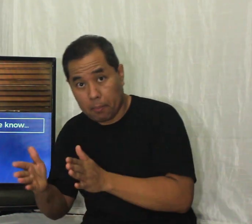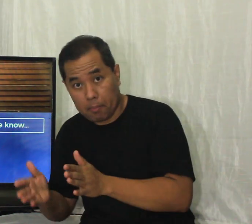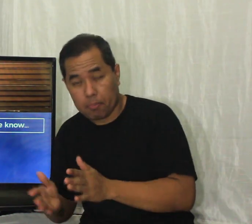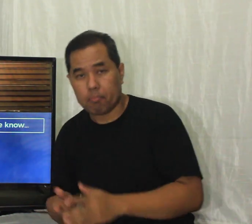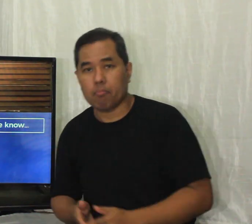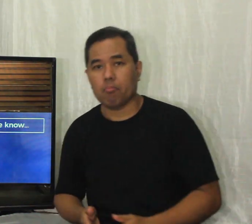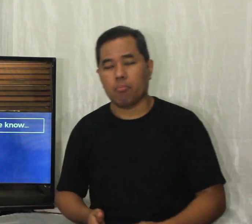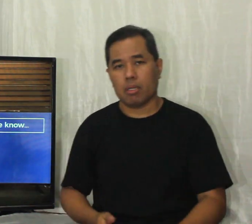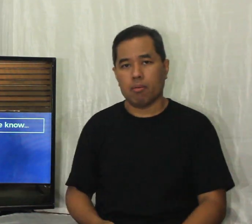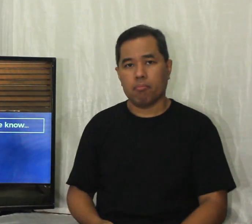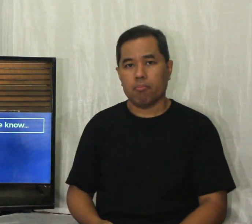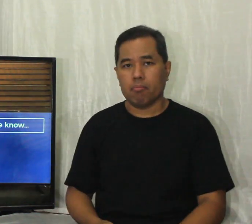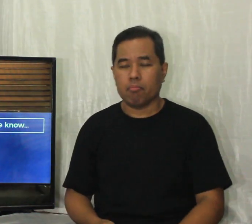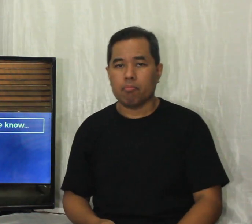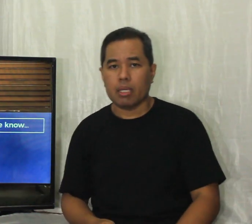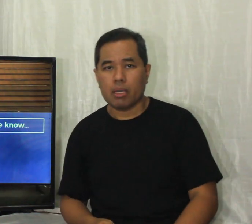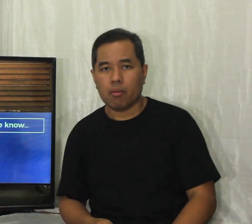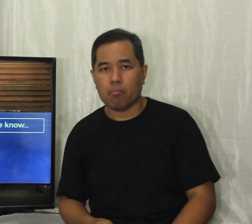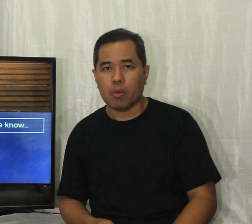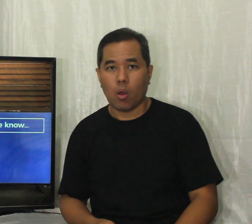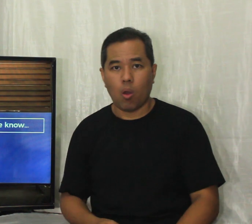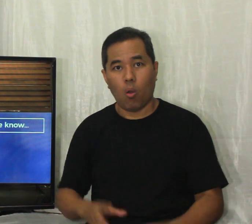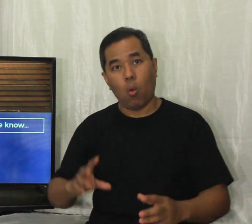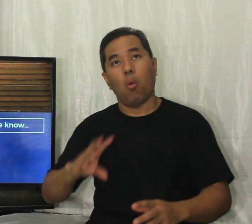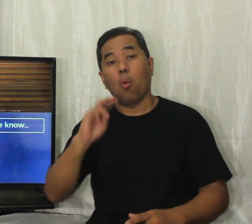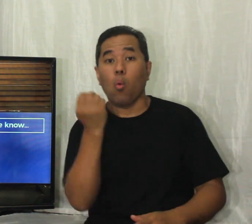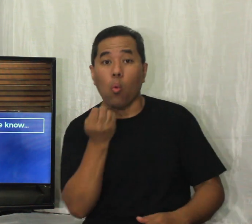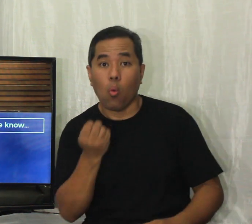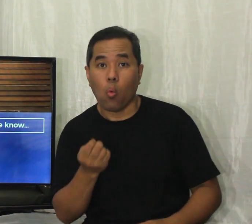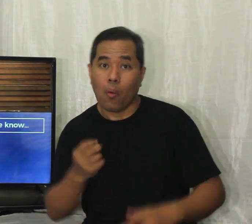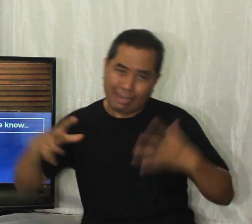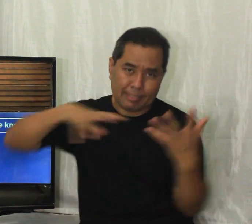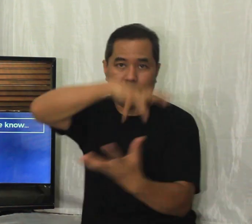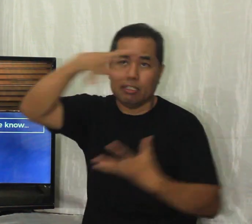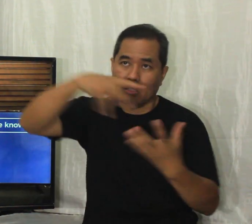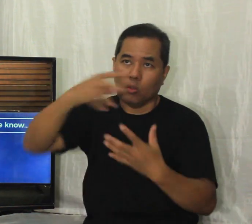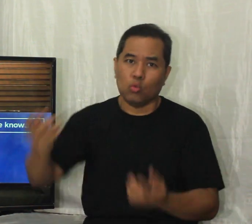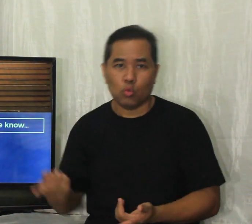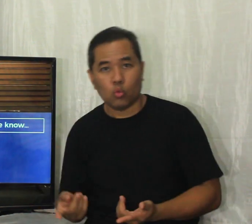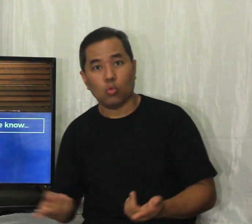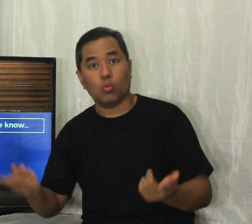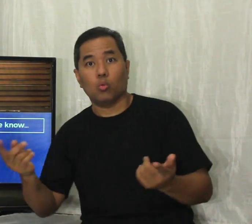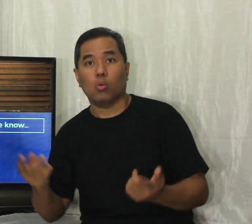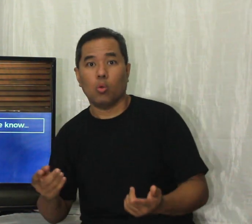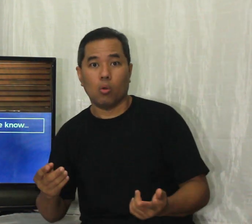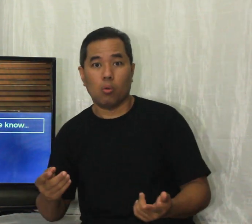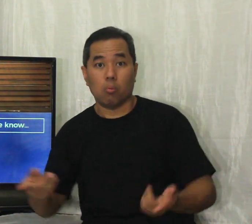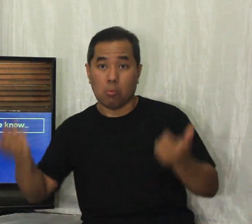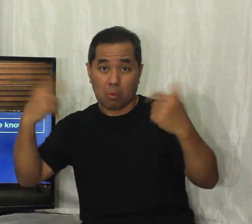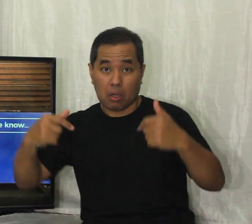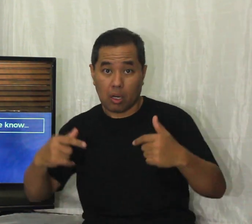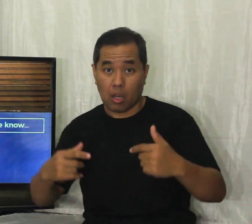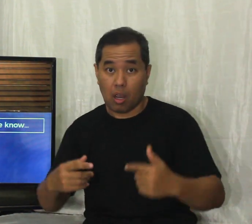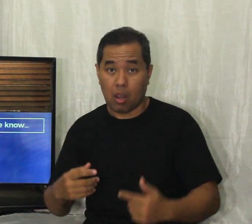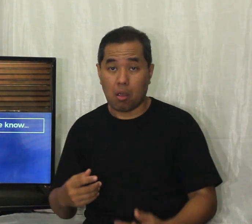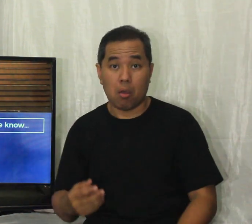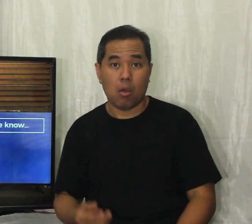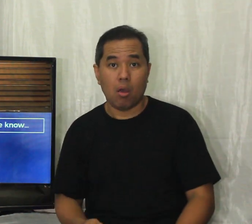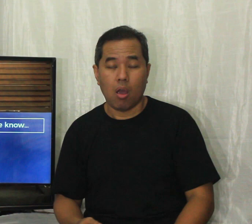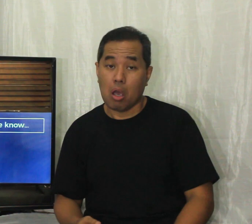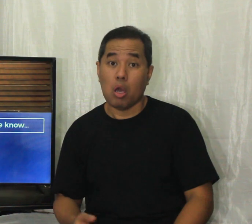through in Luzon, we heard in the news that it was coming. So what do? We prepare, right? We got our flashlights ready just in